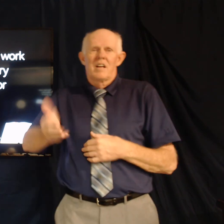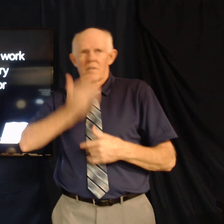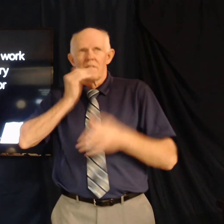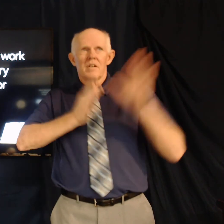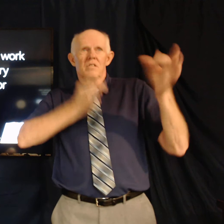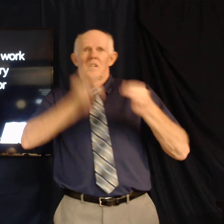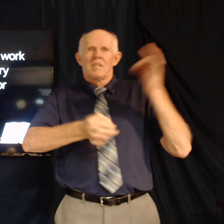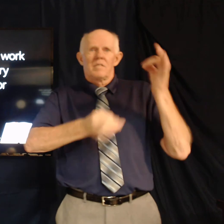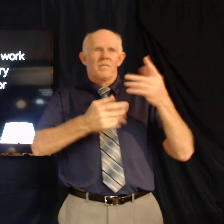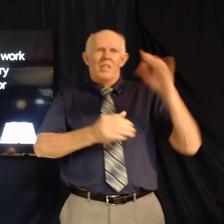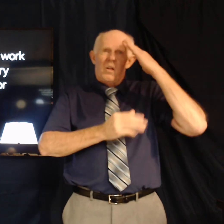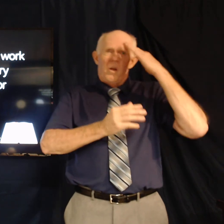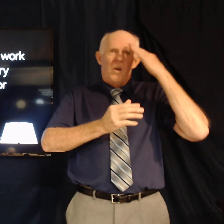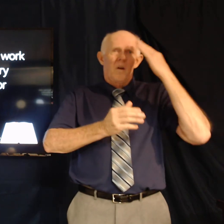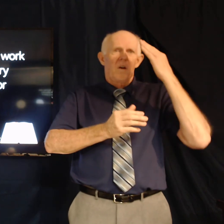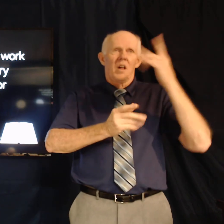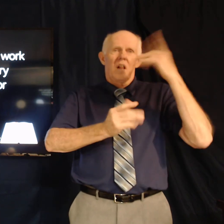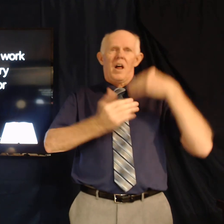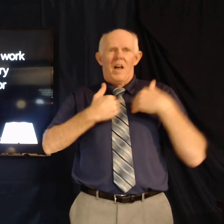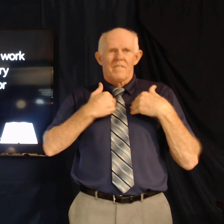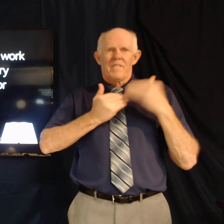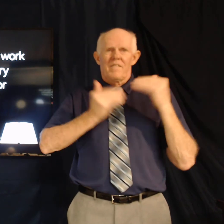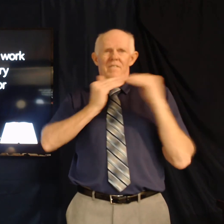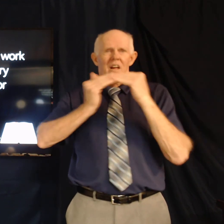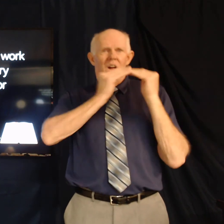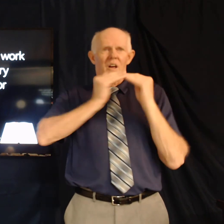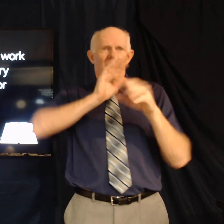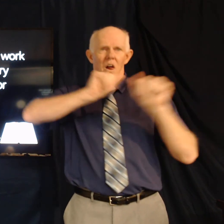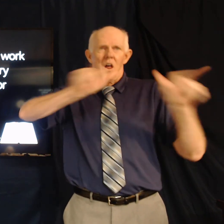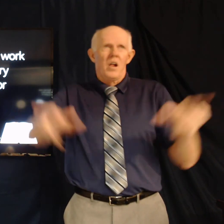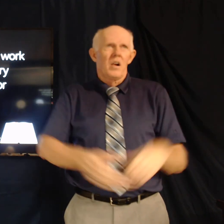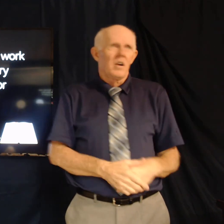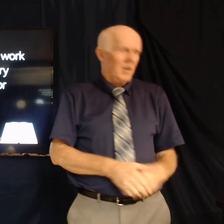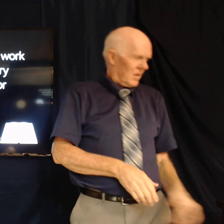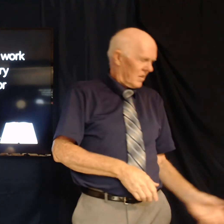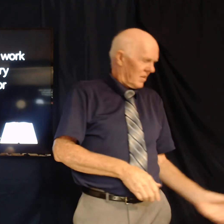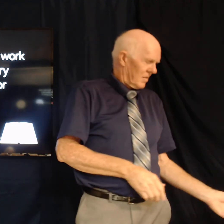the bad things that we do. He judges. He's fair to all.